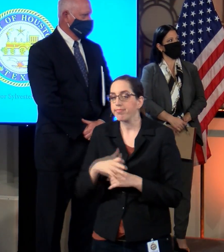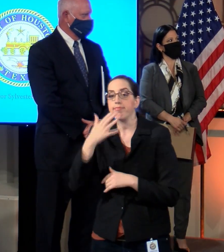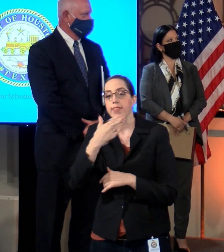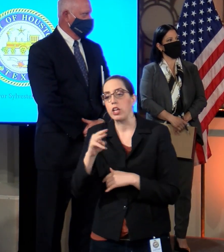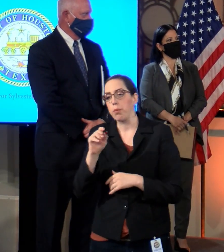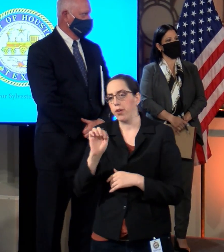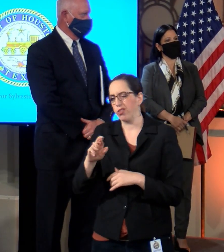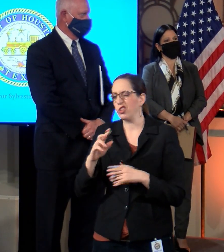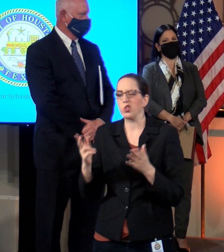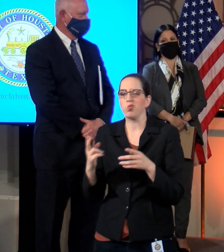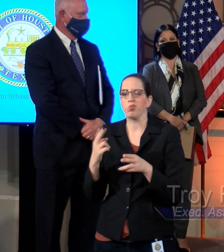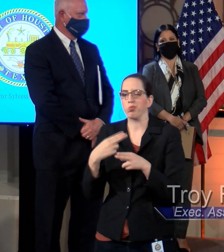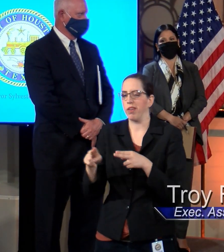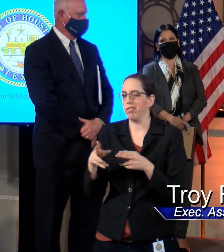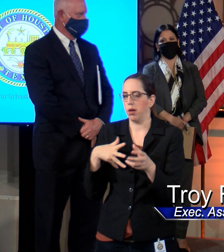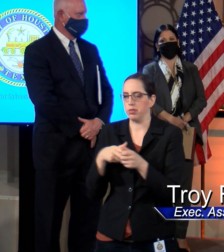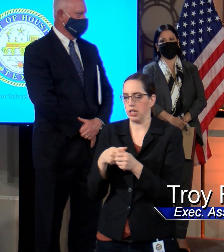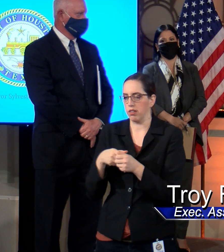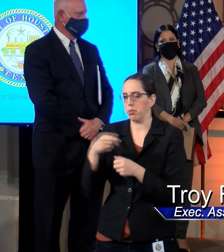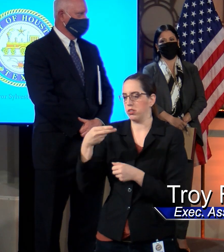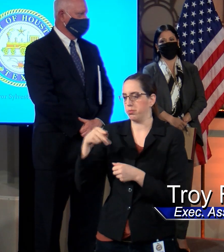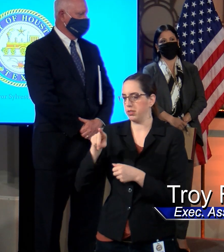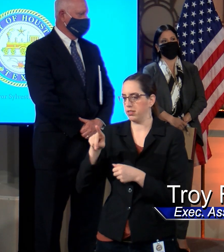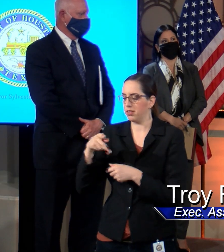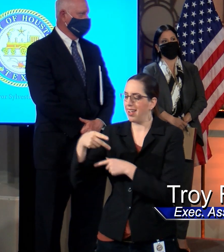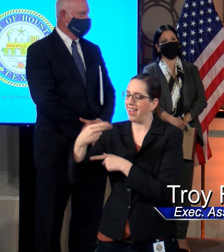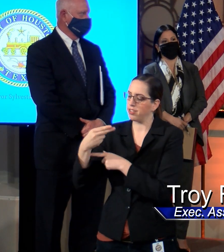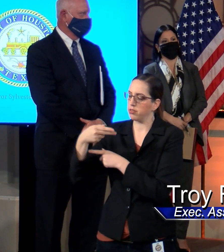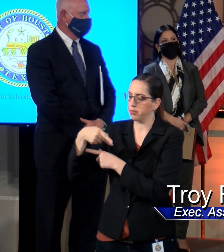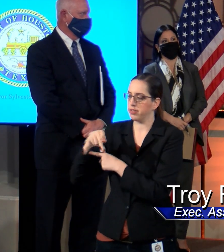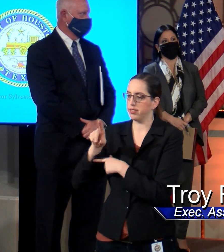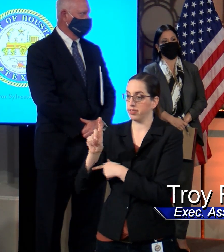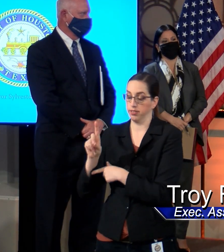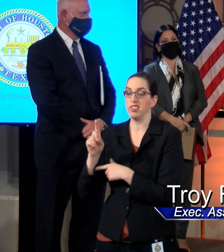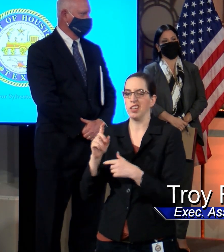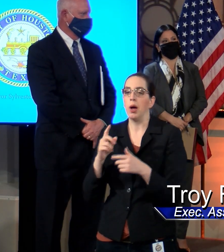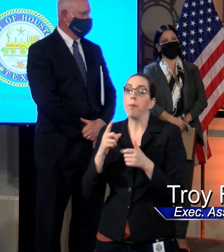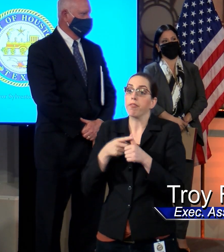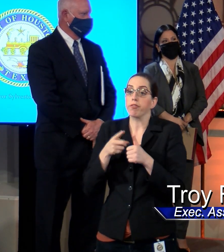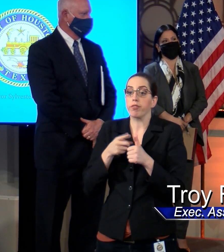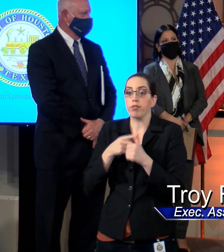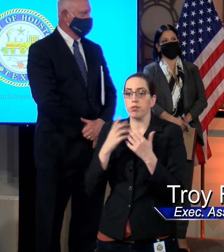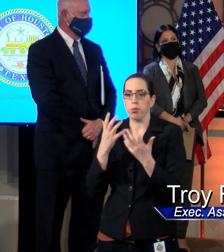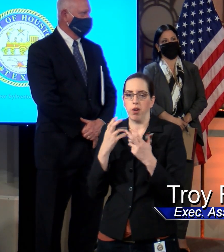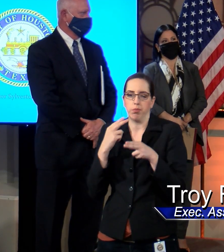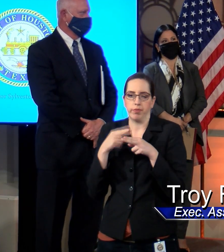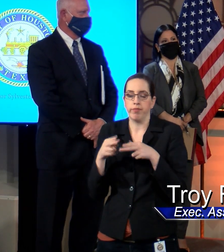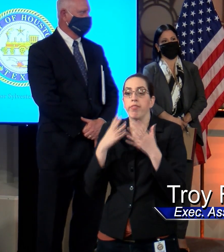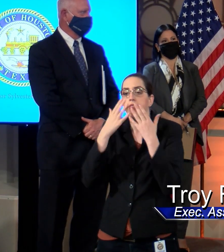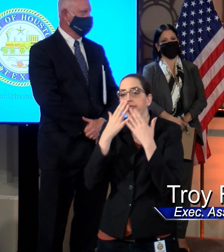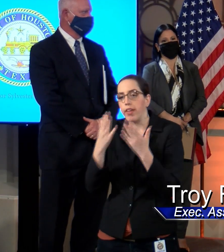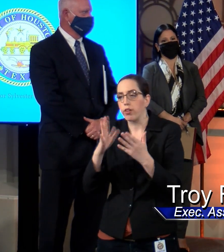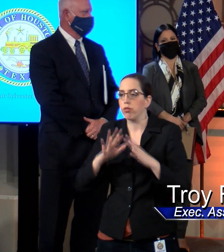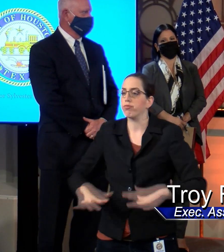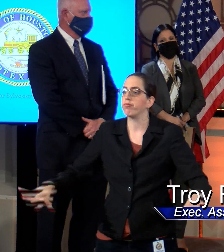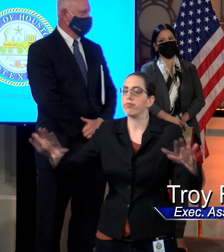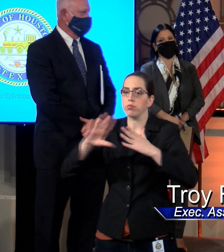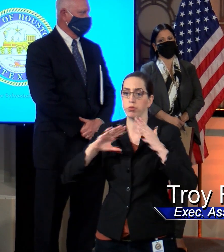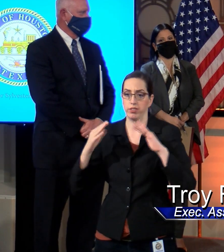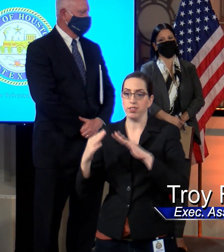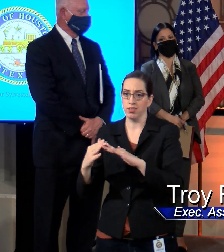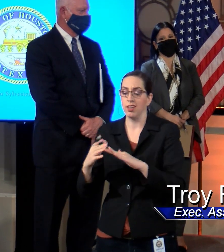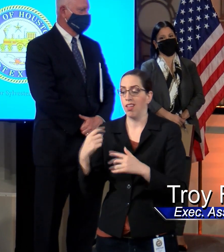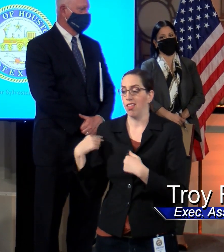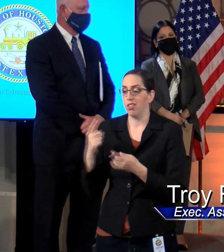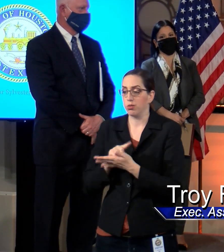Thank you, Mayor. I'll give a quick update from HPD, but if I may, I just want to say a quick thanks to our community. It's been a